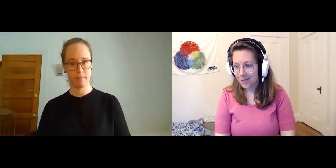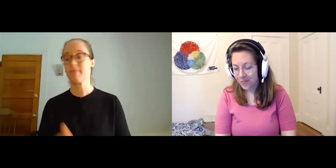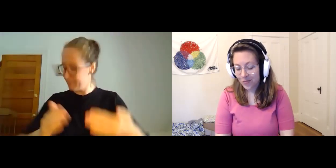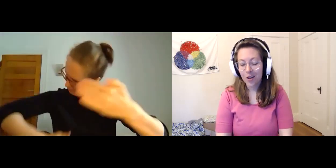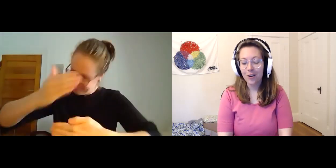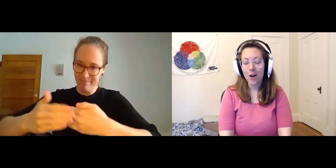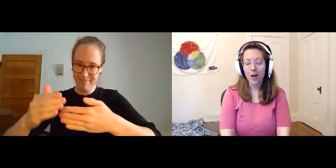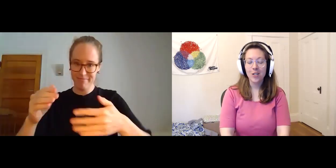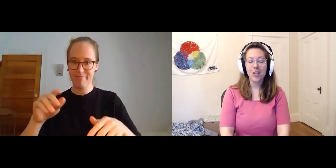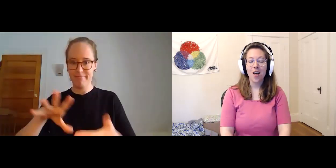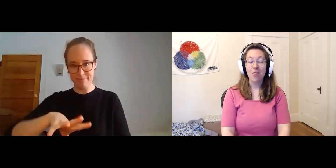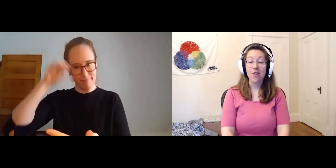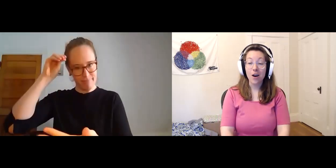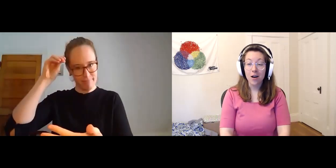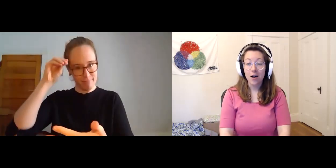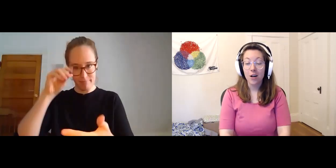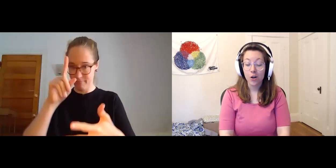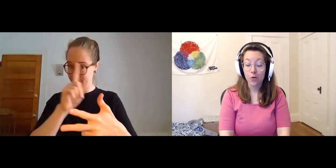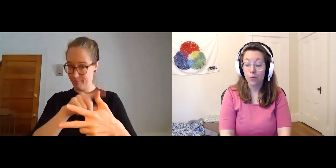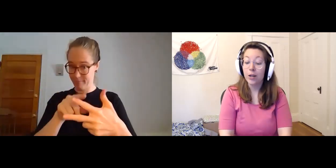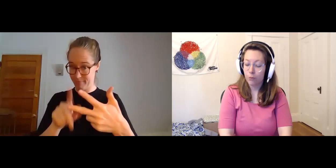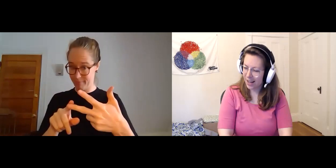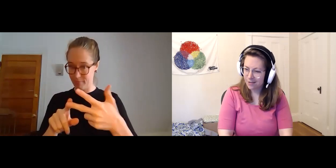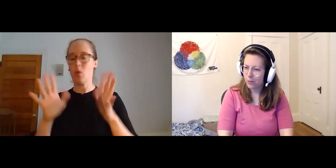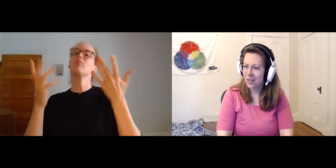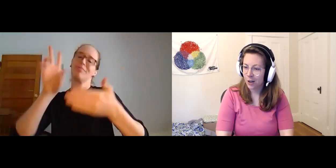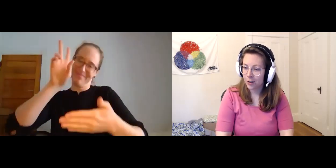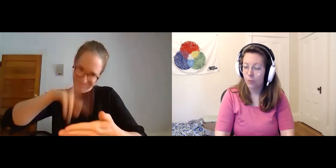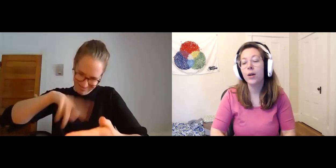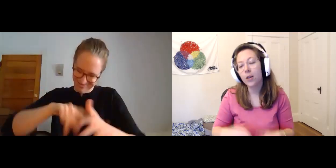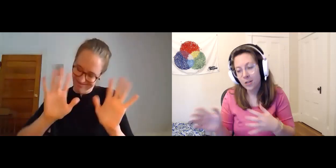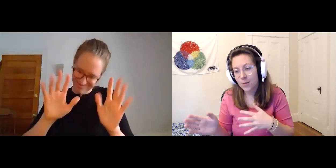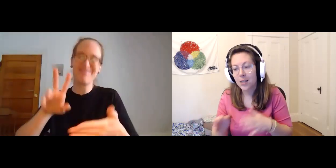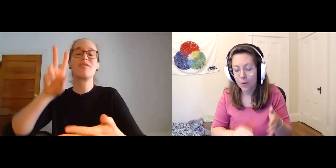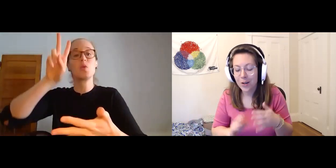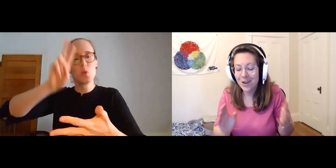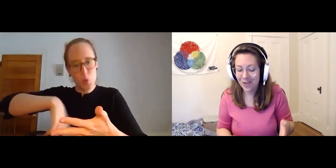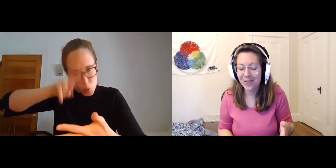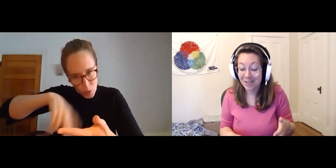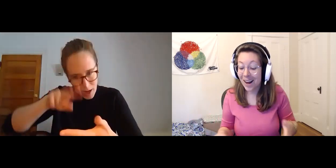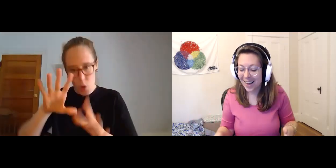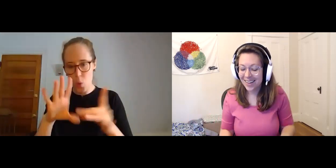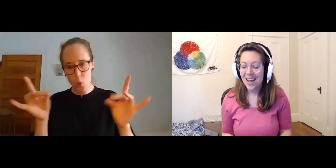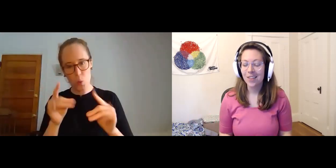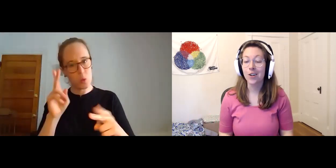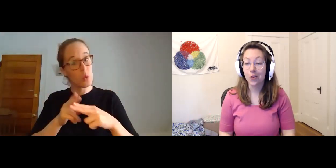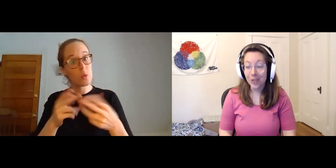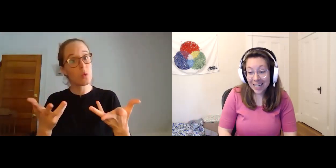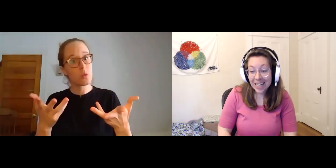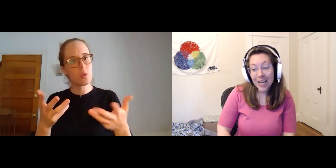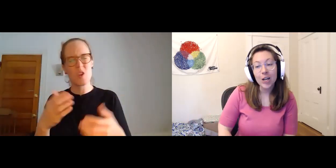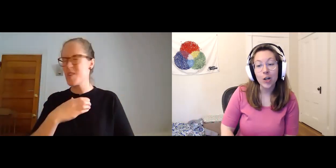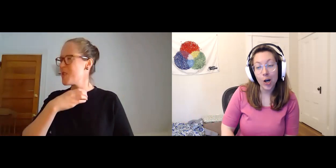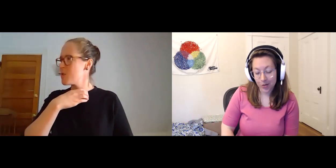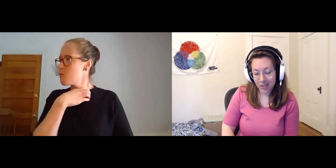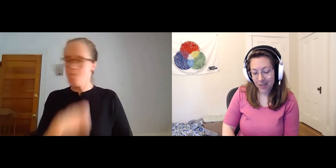week, learned we didn't learn, well, we learned some signs, but we read the